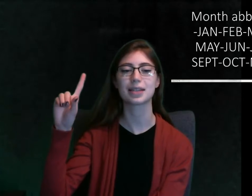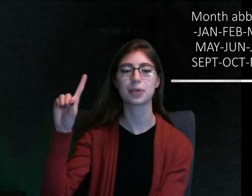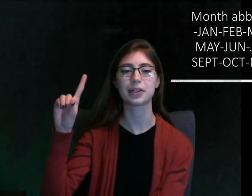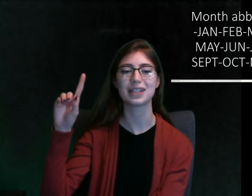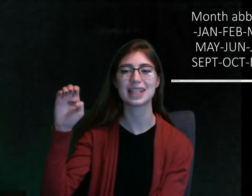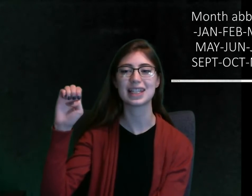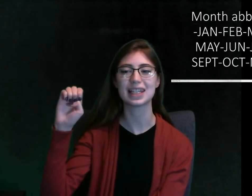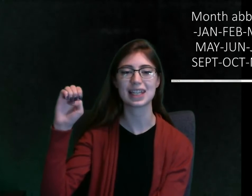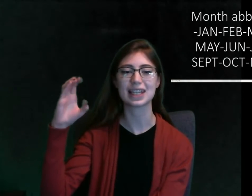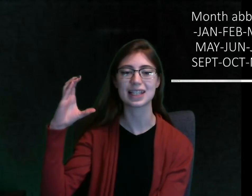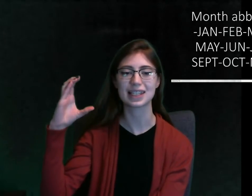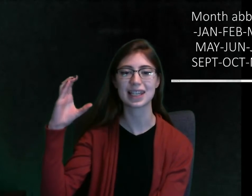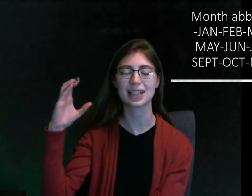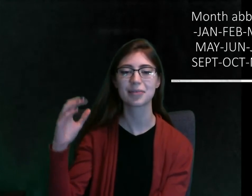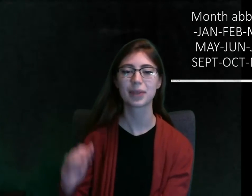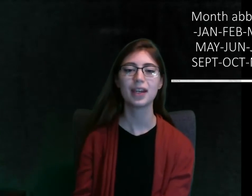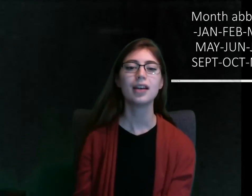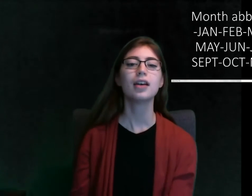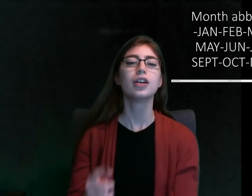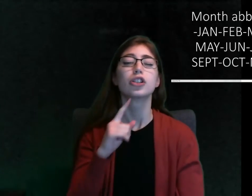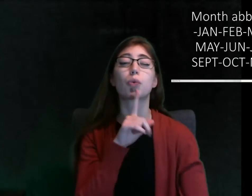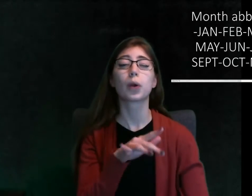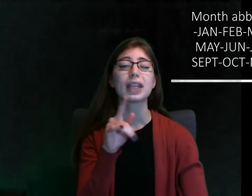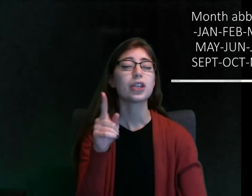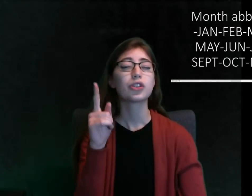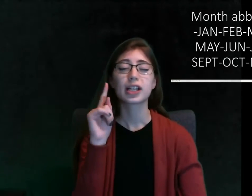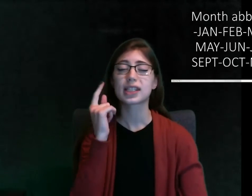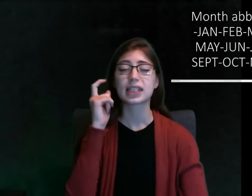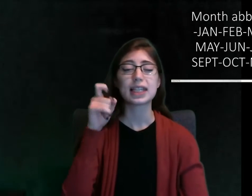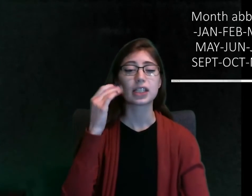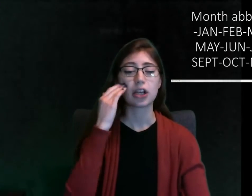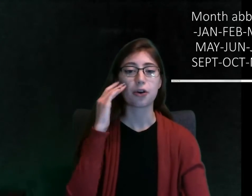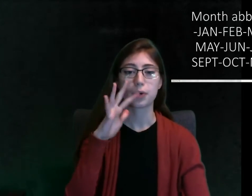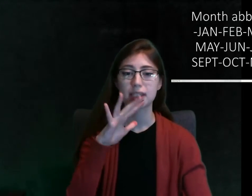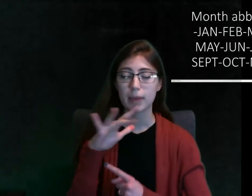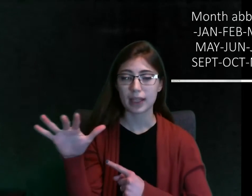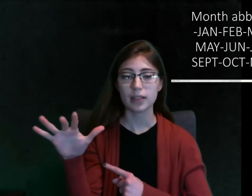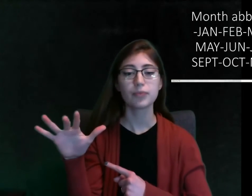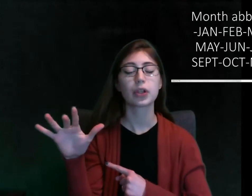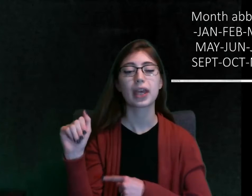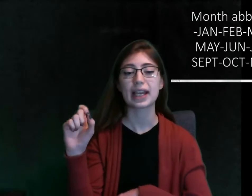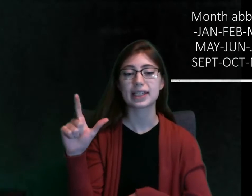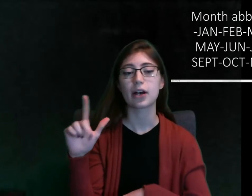December, D-E-C. So really you just need to know spelling, know the ASL